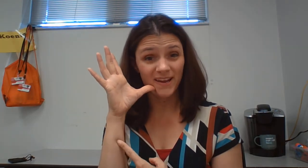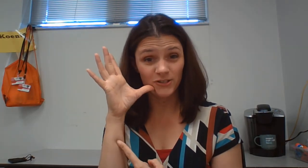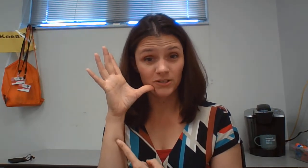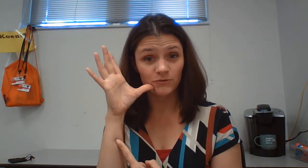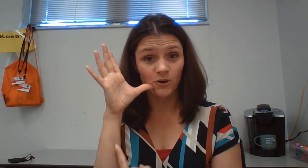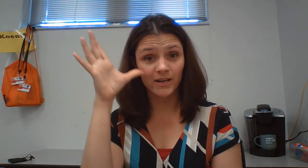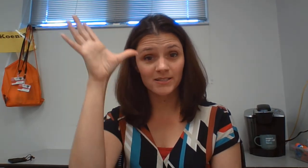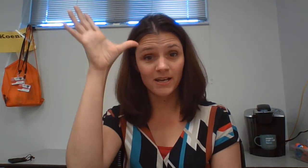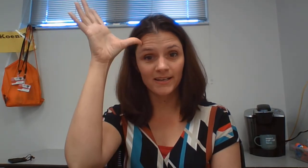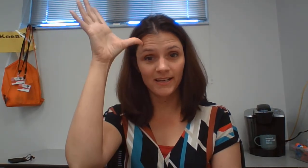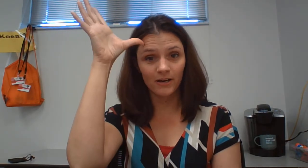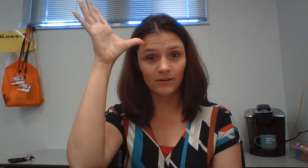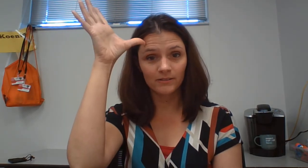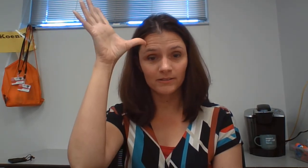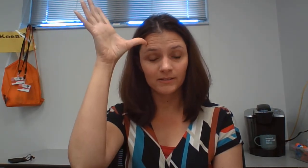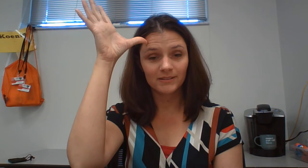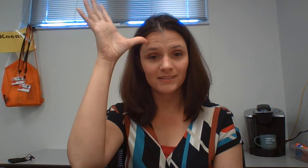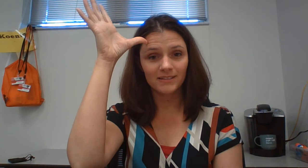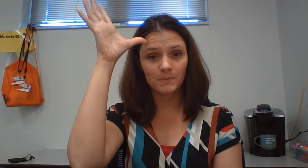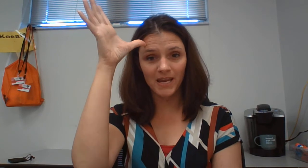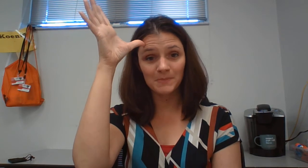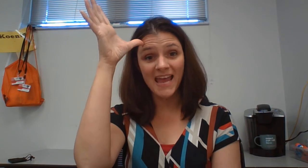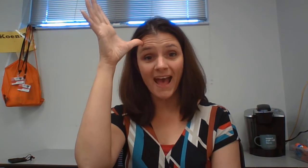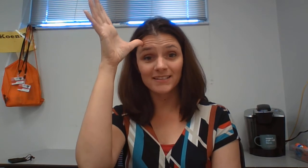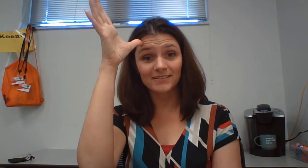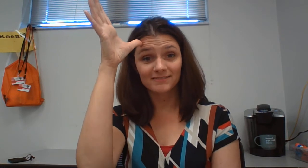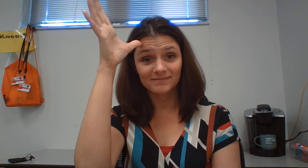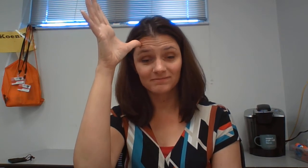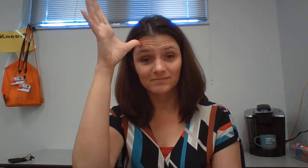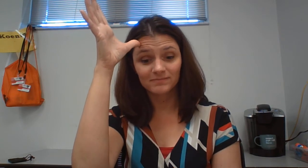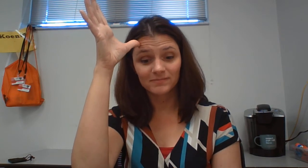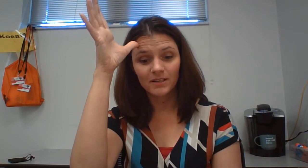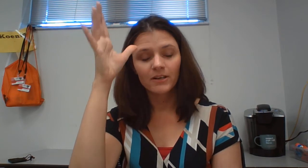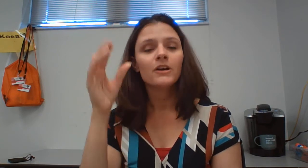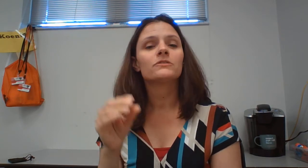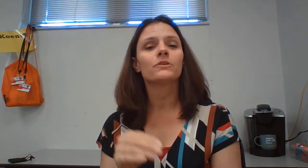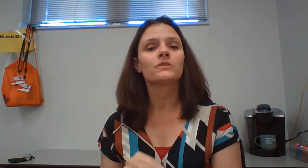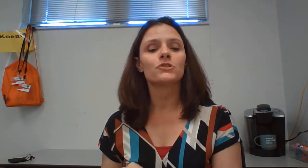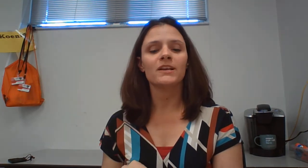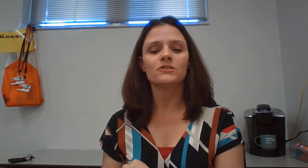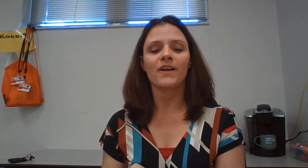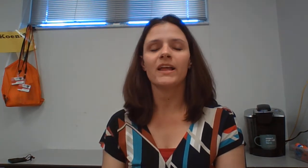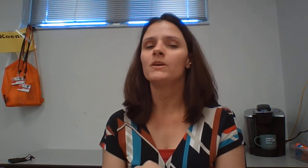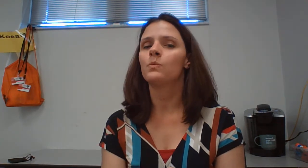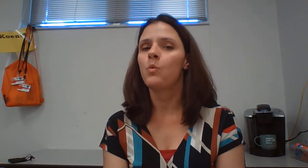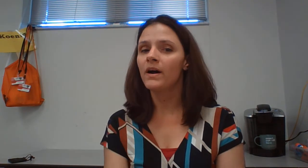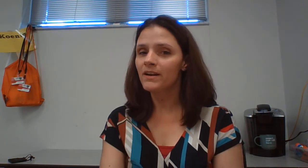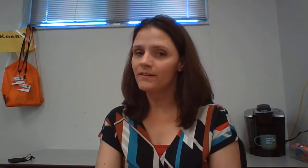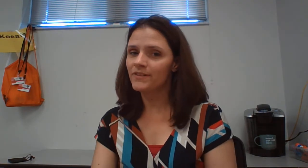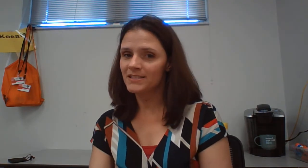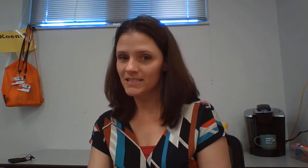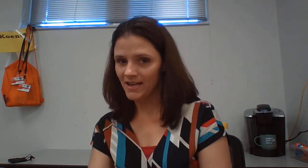location is wrong and I sign it here, it became Dad. So the change of any one of these things